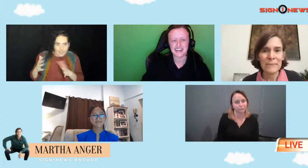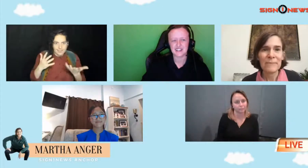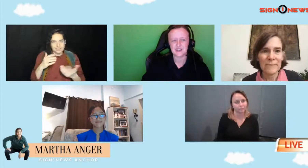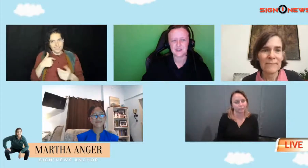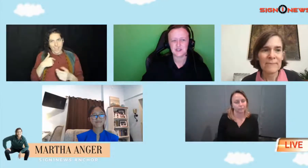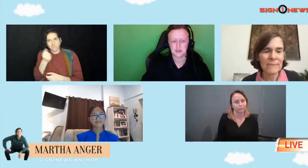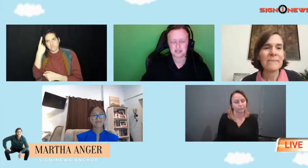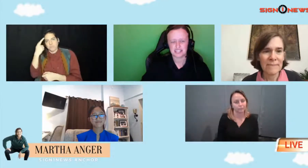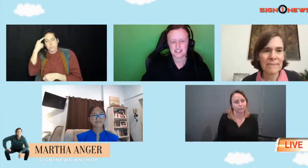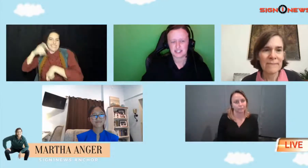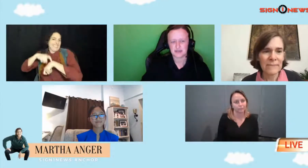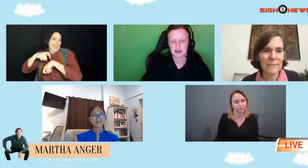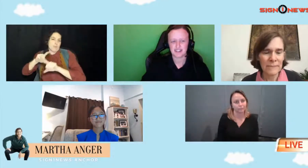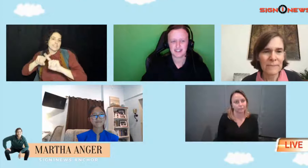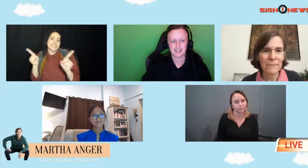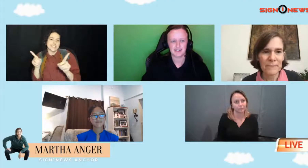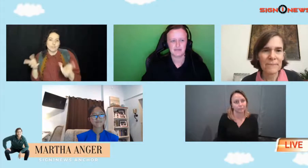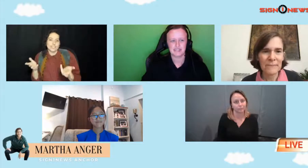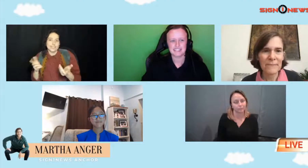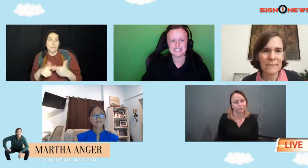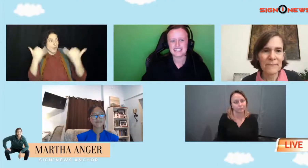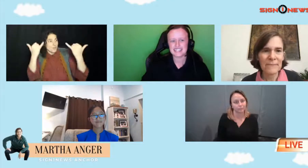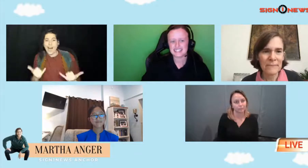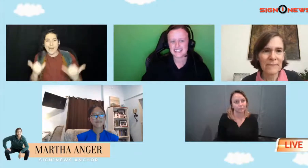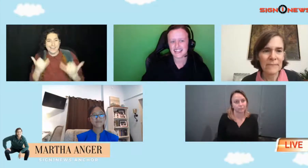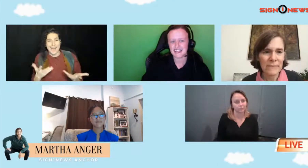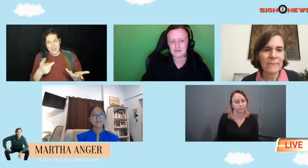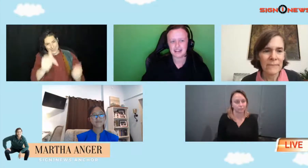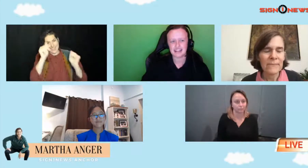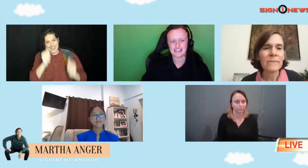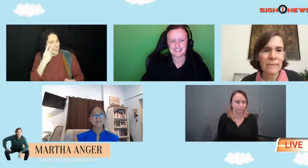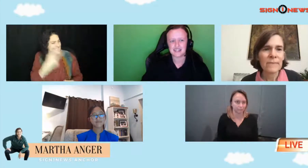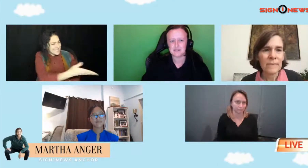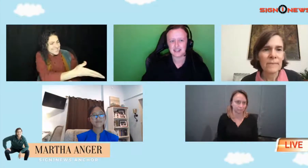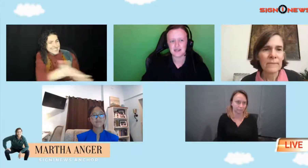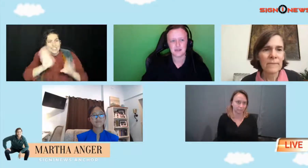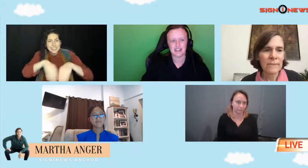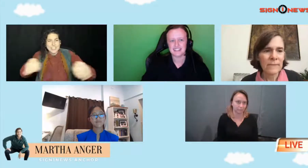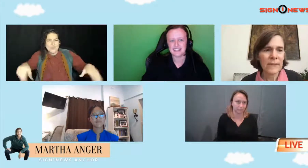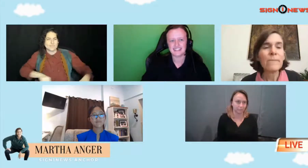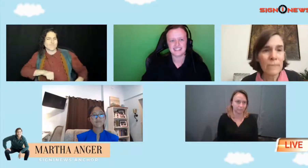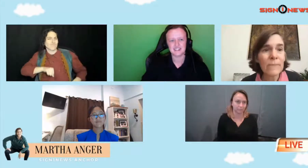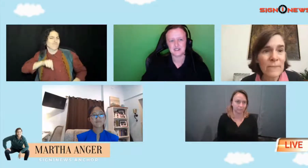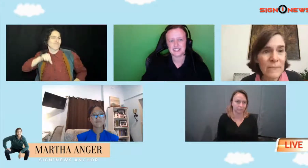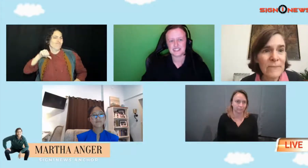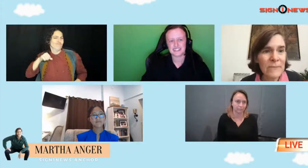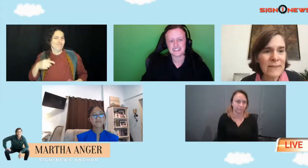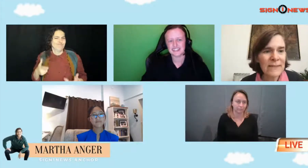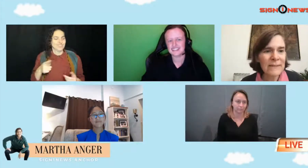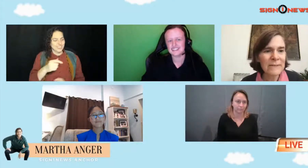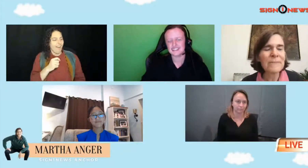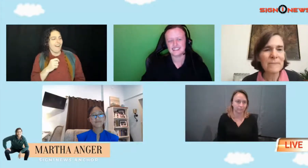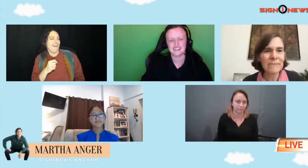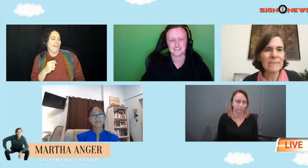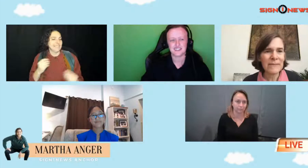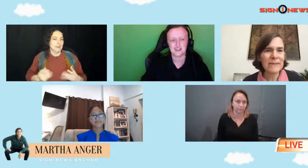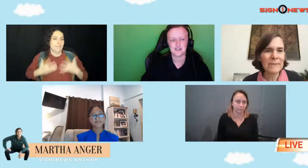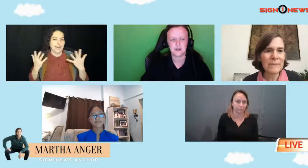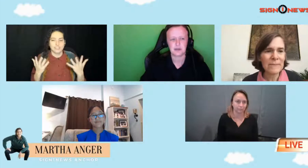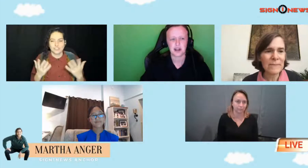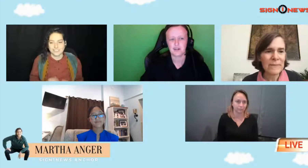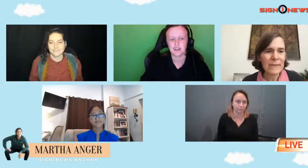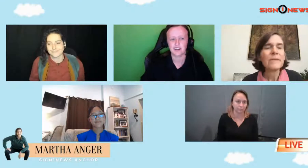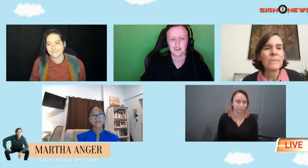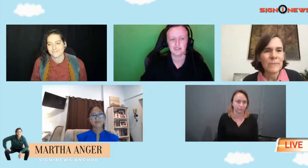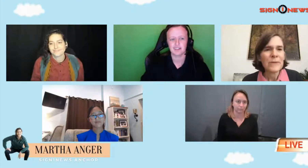understand that trepidation about being seen signing, but at the same time, these days, you can see kids these days, they are